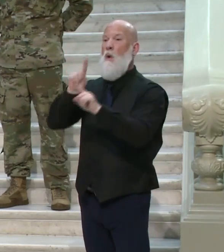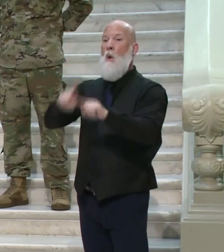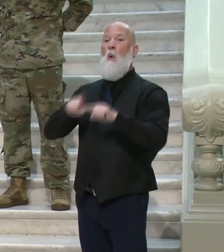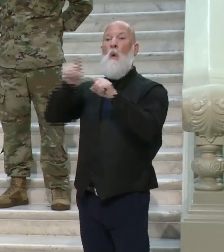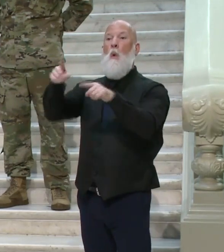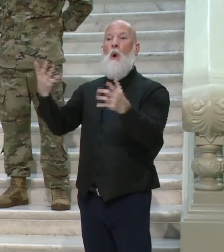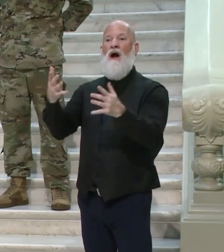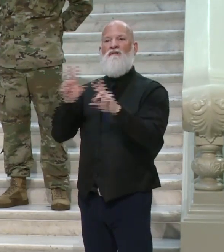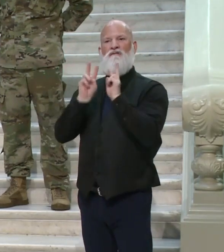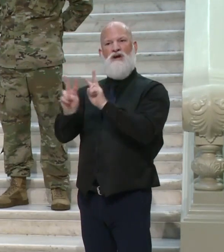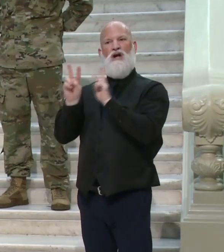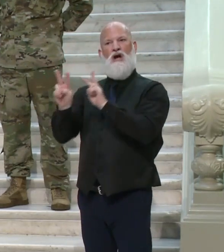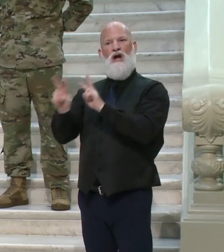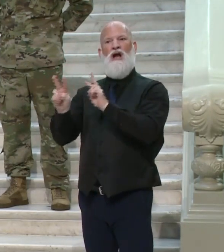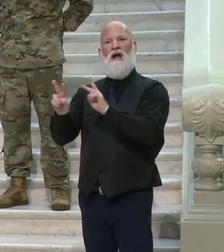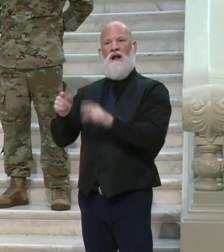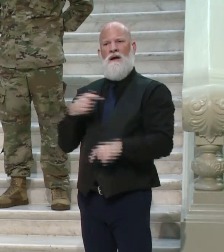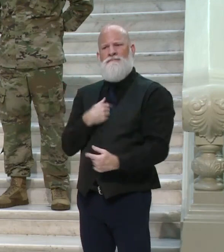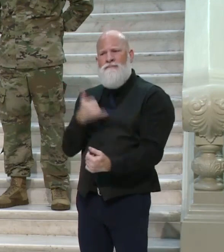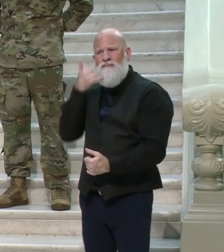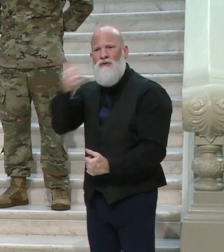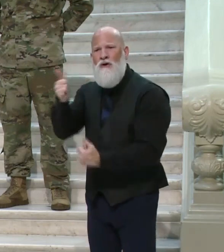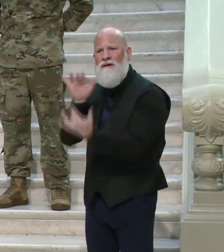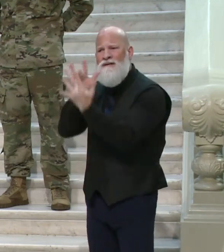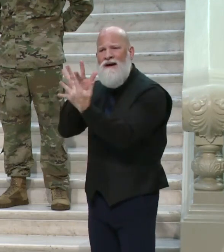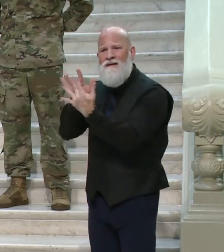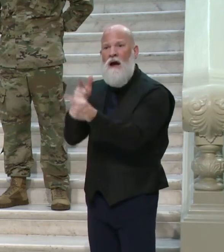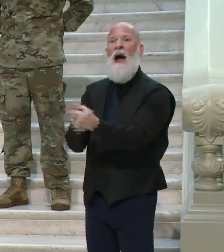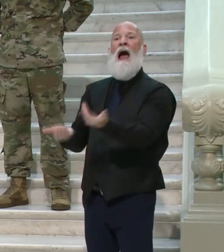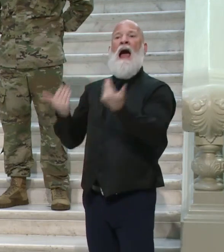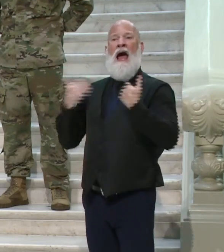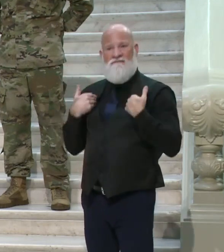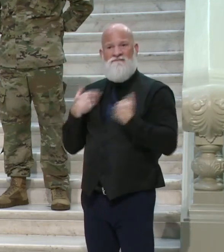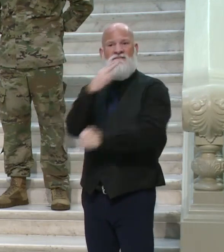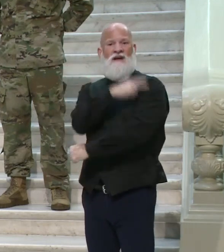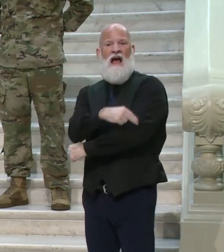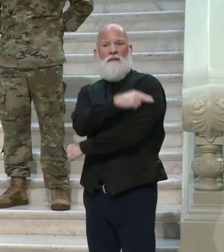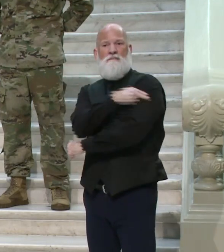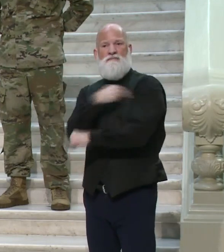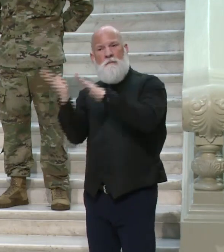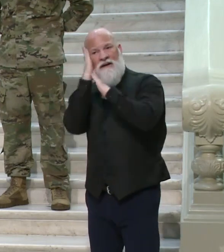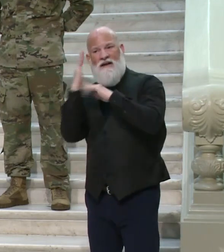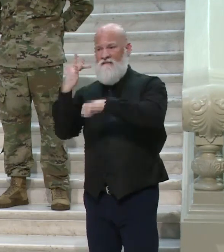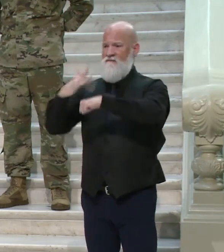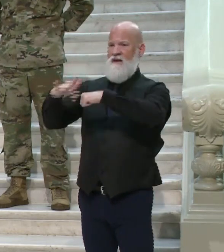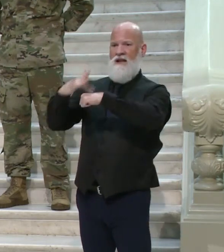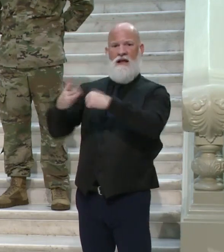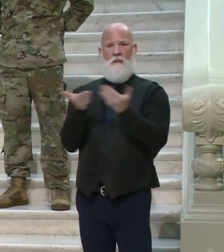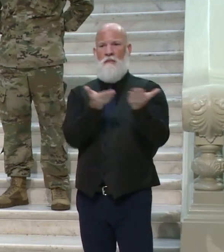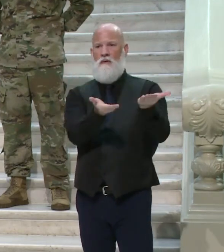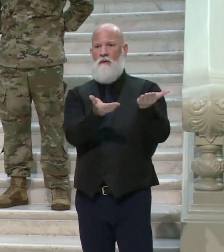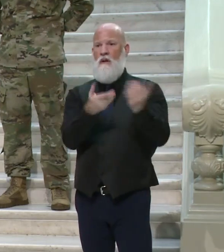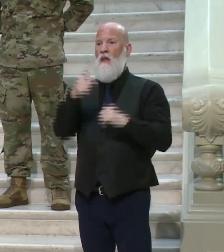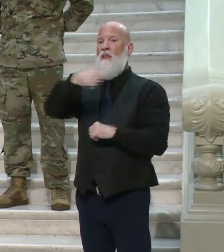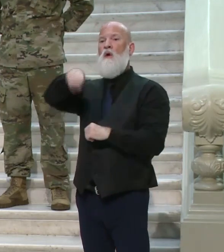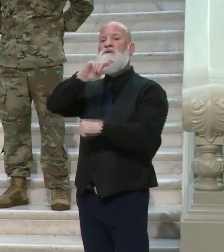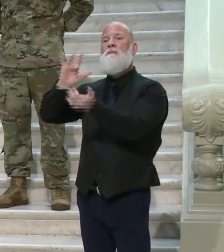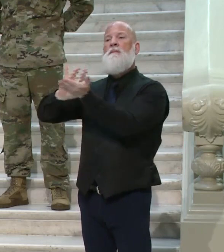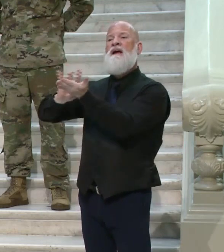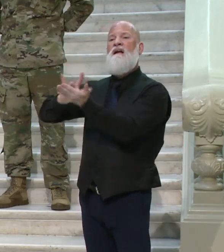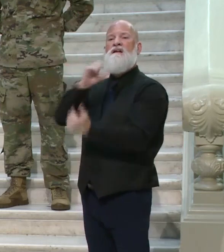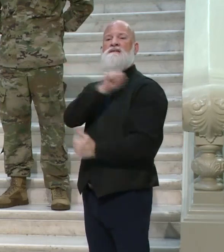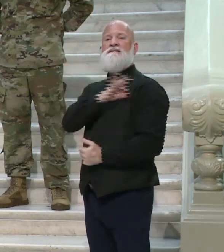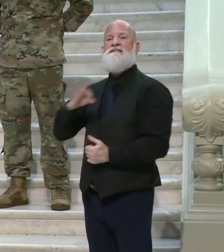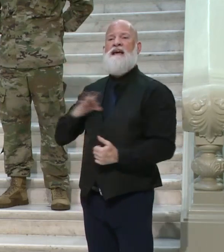bed capacity at Phoebe. They're not out of the woods yet, but their folks have learned a lot. Most of them are doing the right